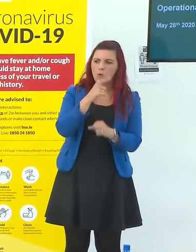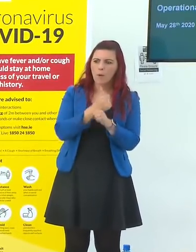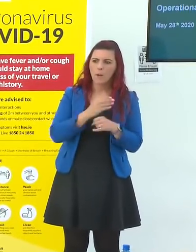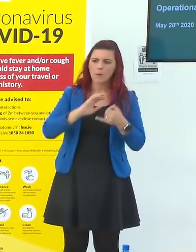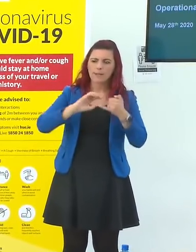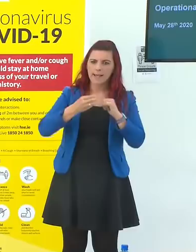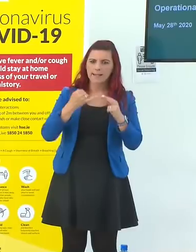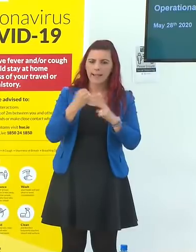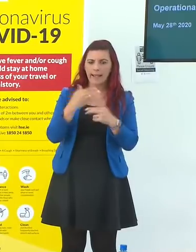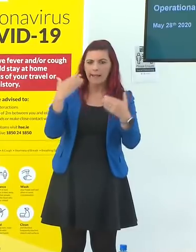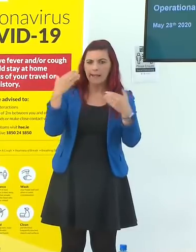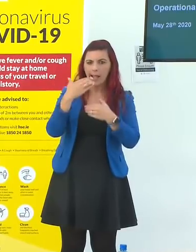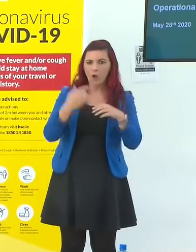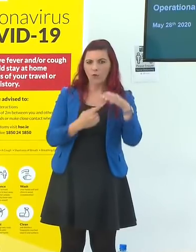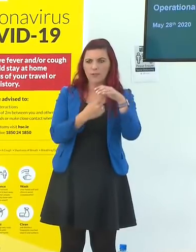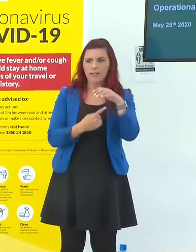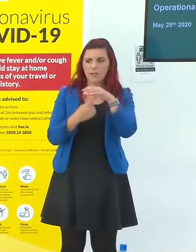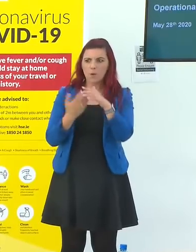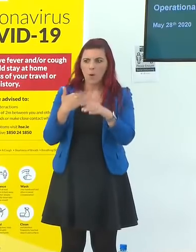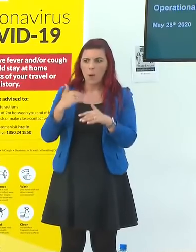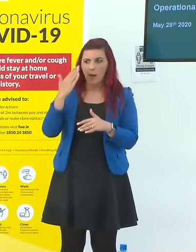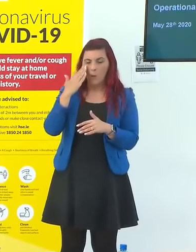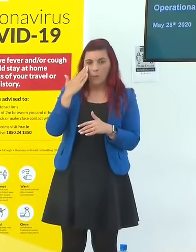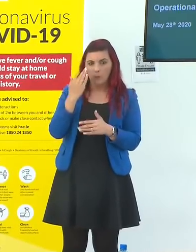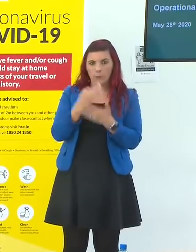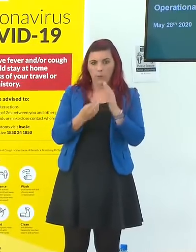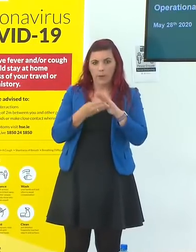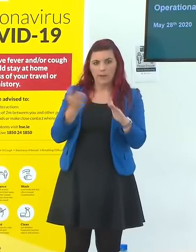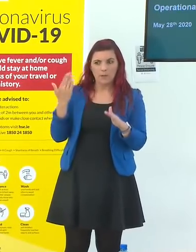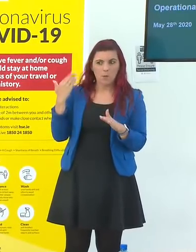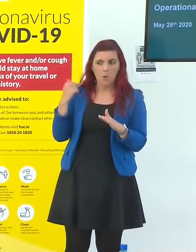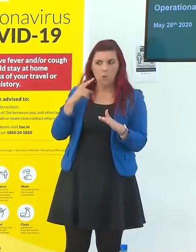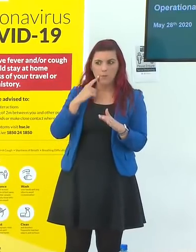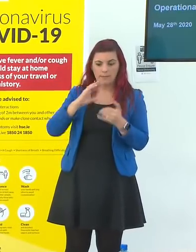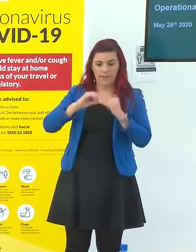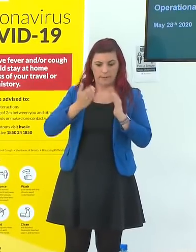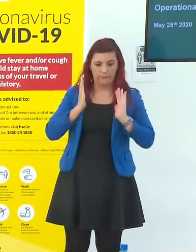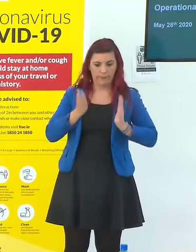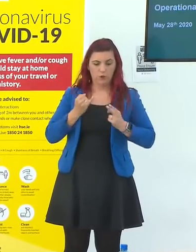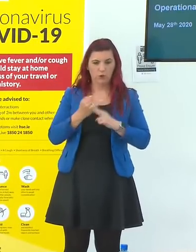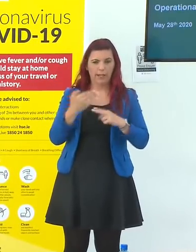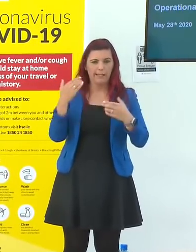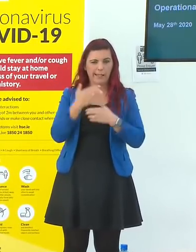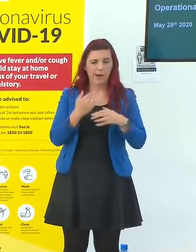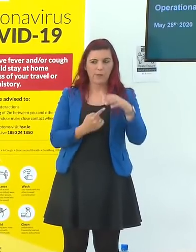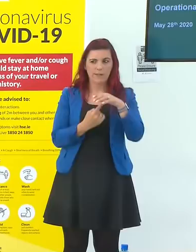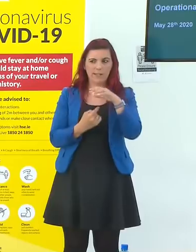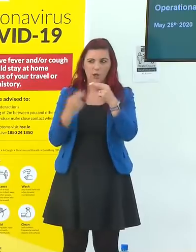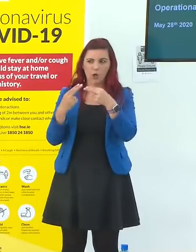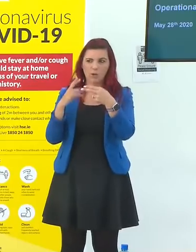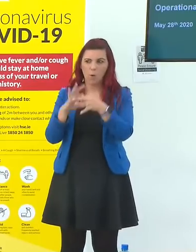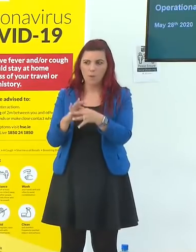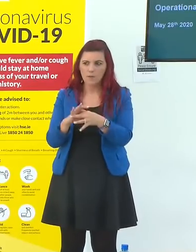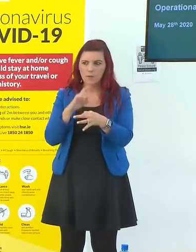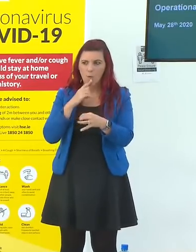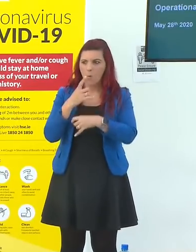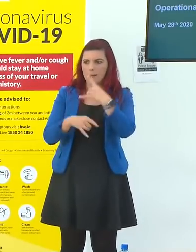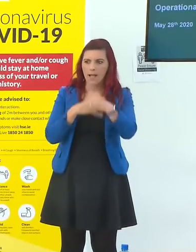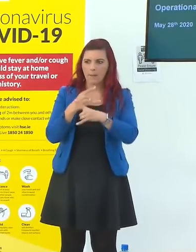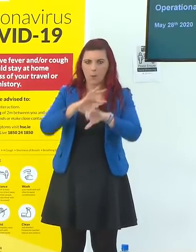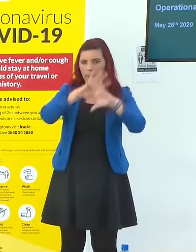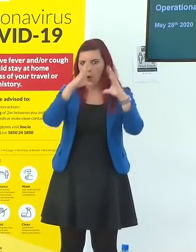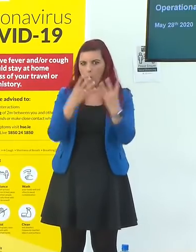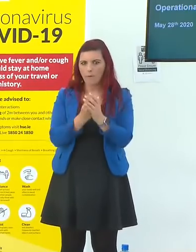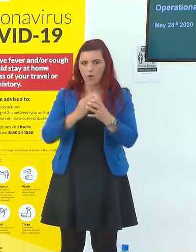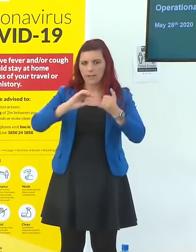testing in care facilities. So we knew from a couple of weeks ago that the testing had been completed in nursing homes. Where are we with the testing